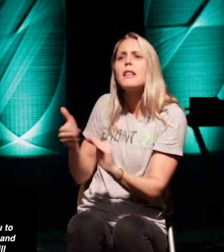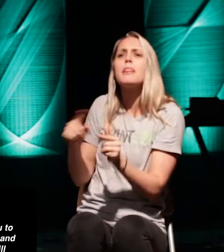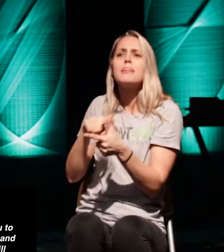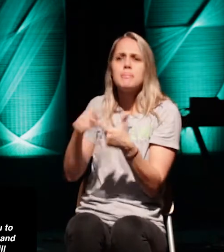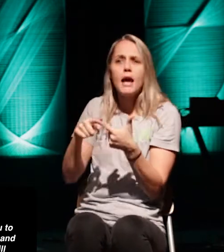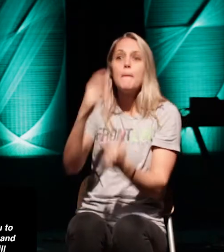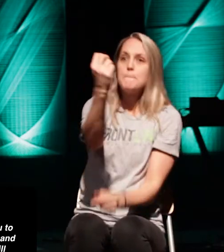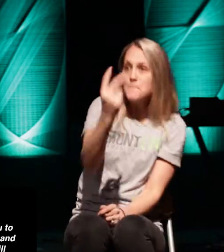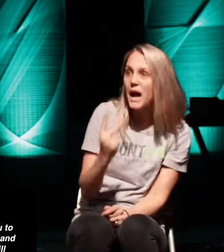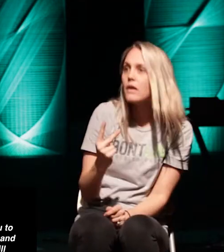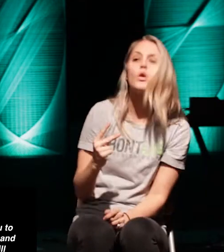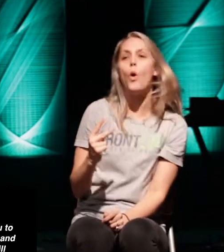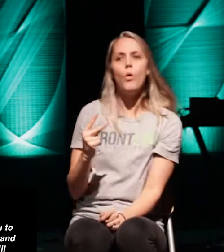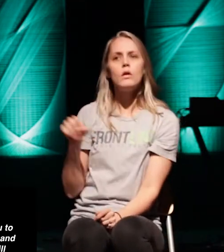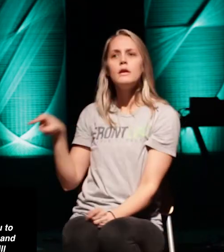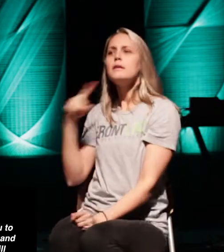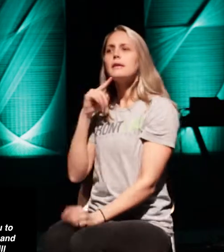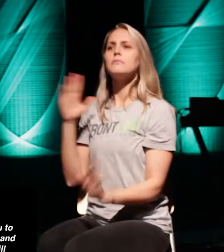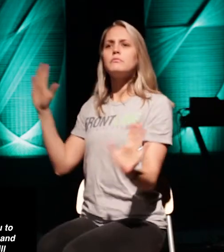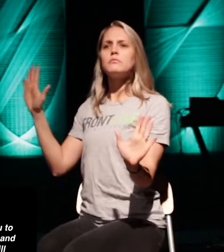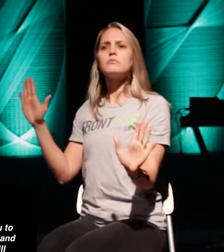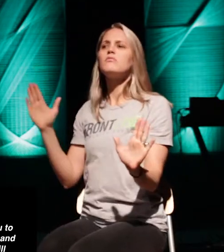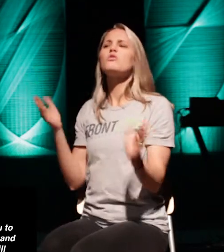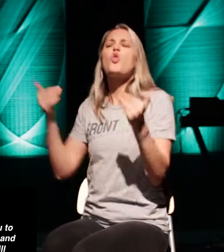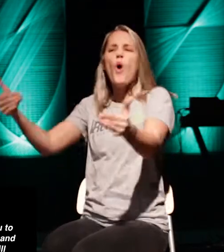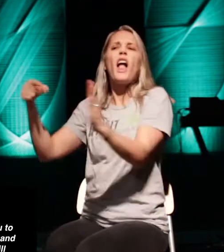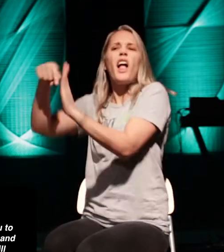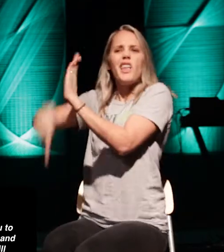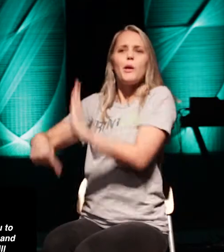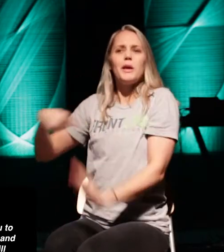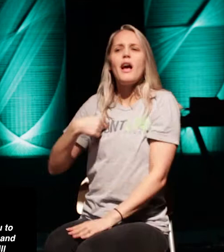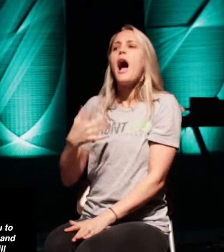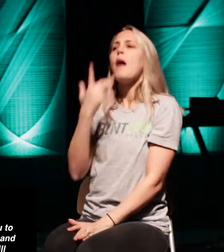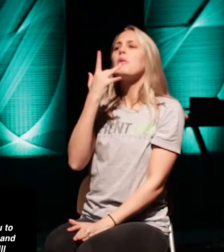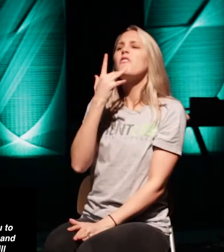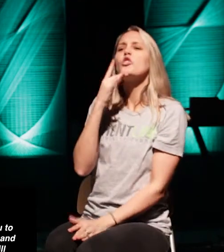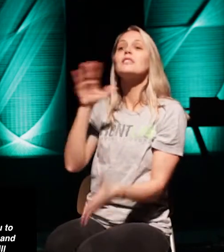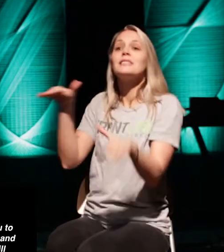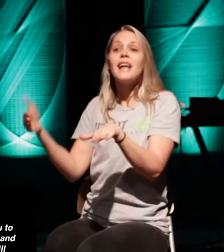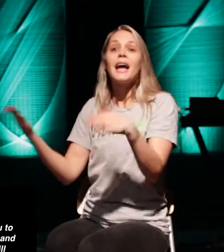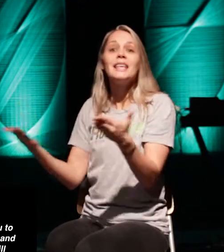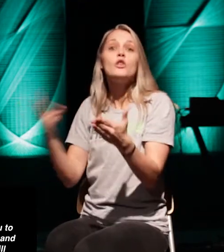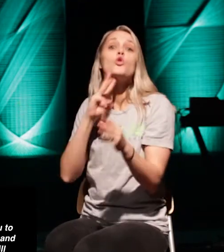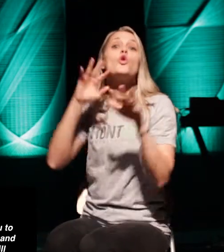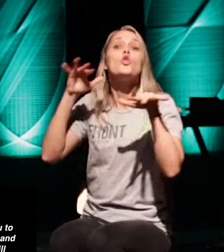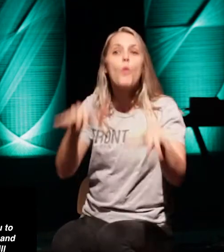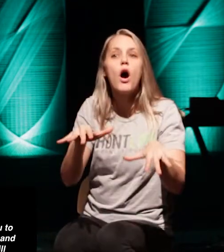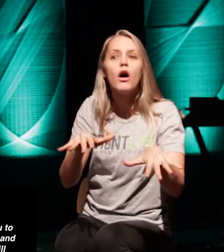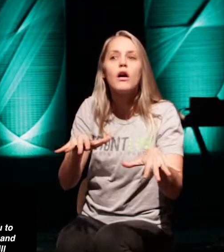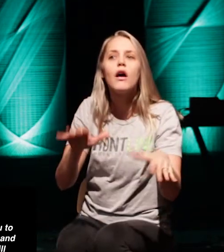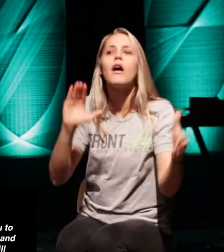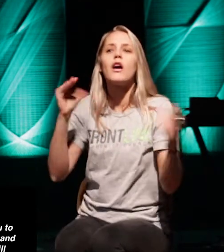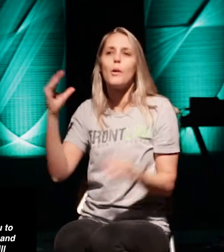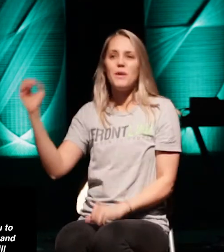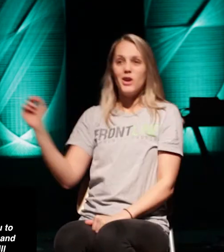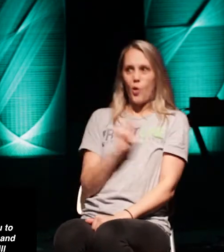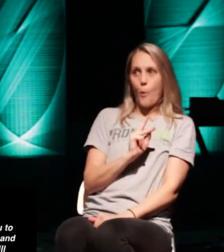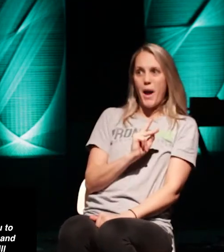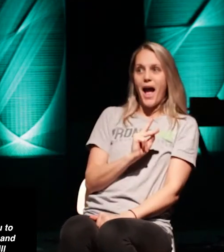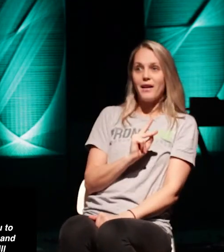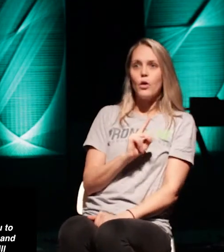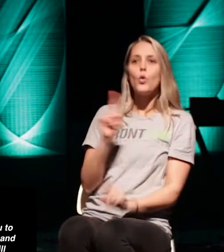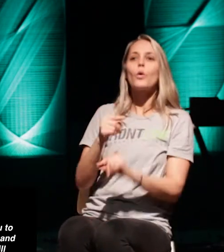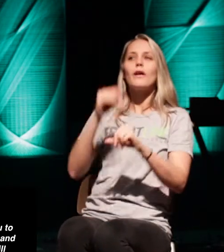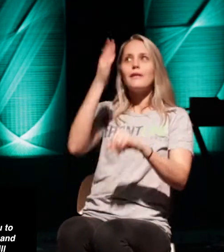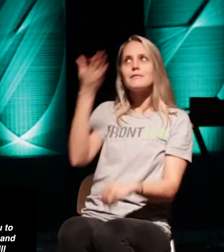me. Just kill me. I'd rather die out here in the sea than go back to the place that God has told me to go. All of a sudden, our prophet is